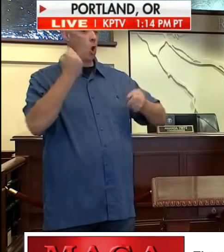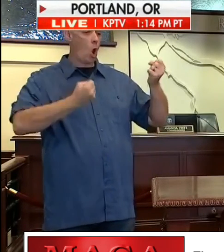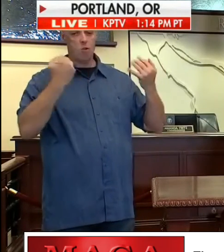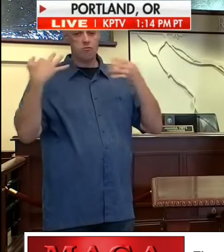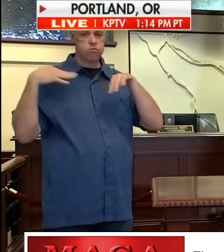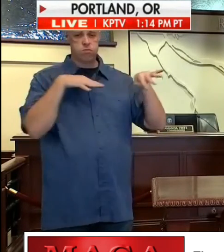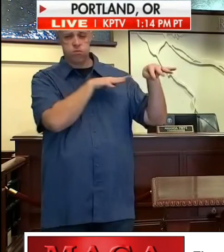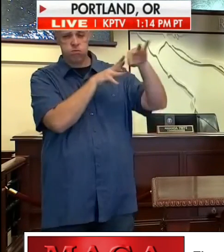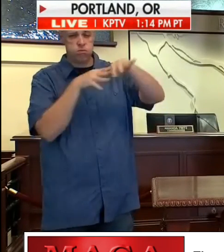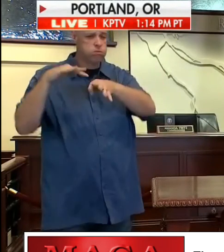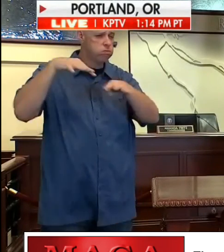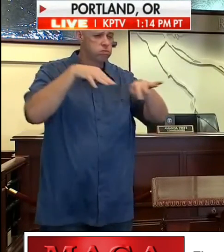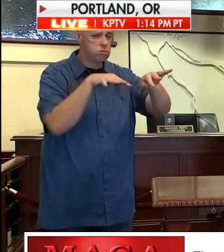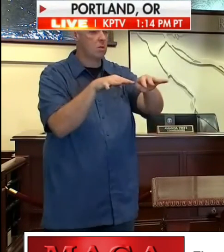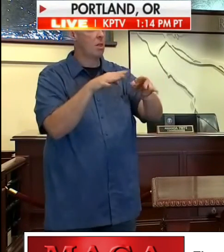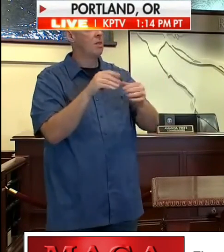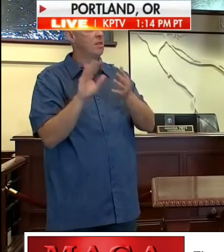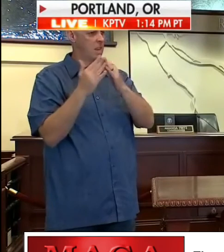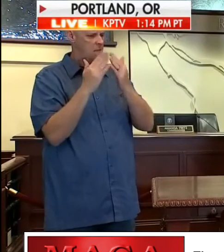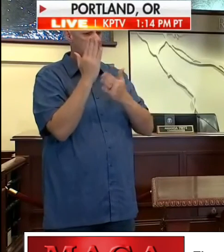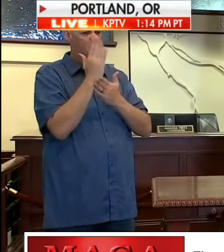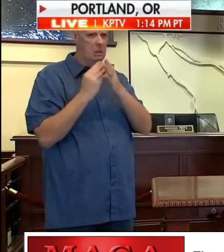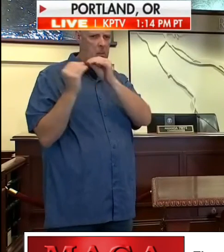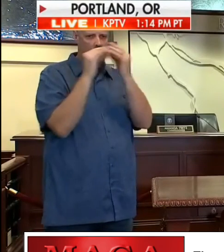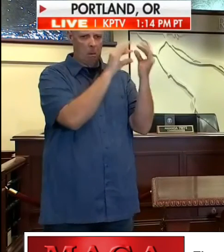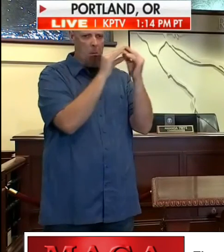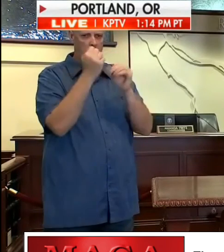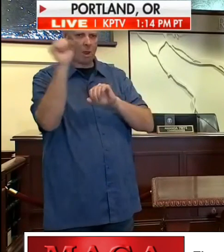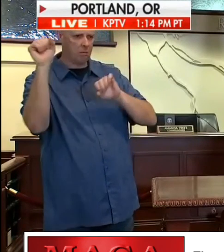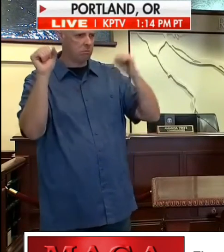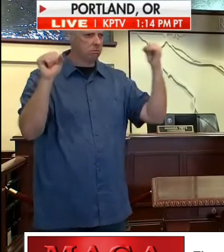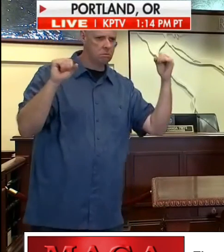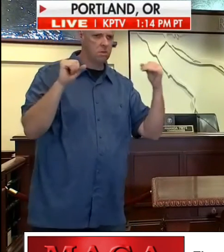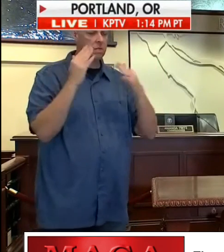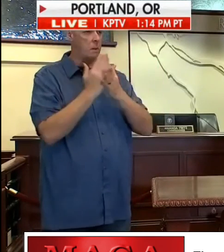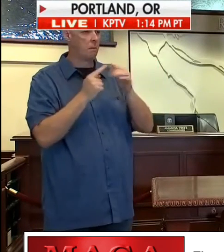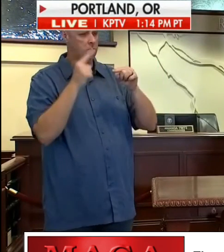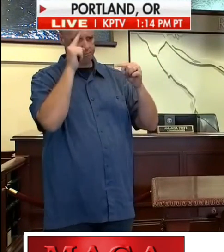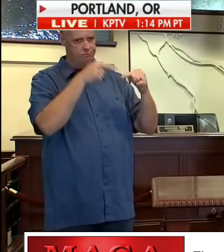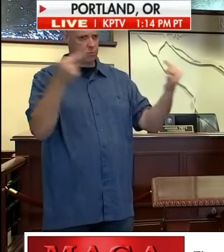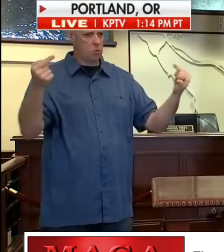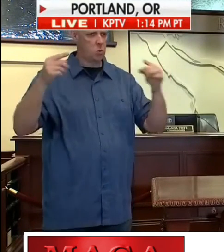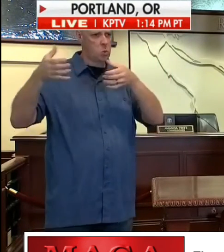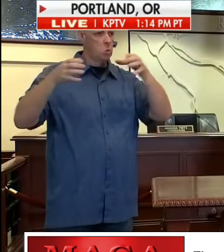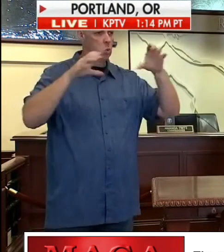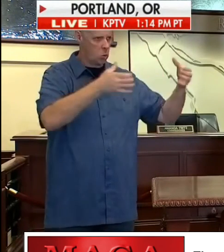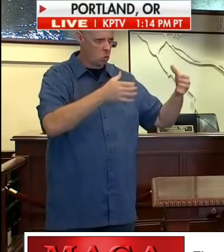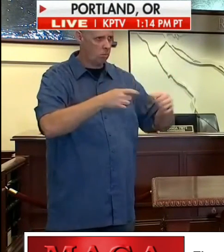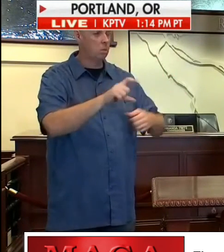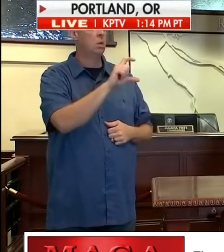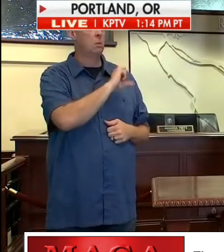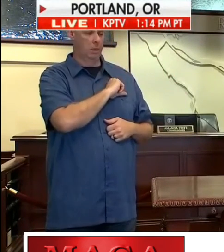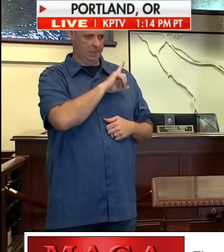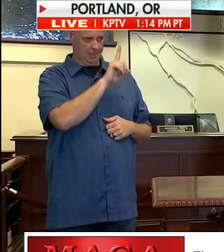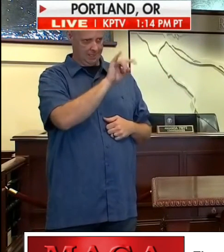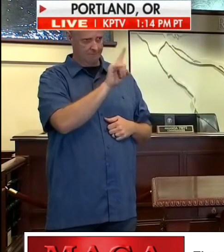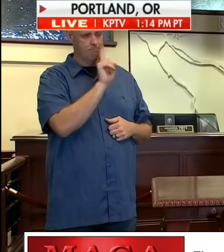hours. There were some skirmishes between rally goers and counter demonstrators, and police made several